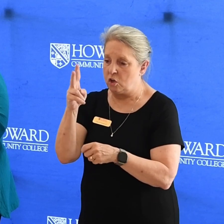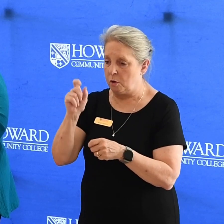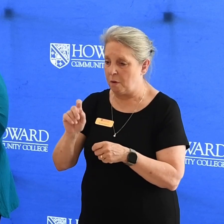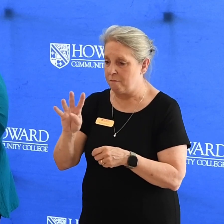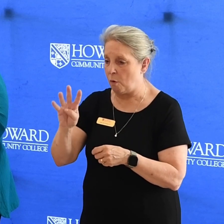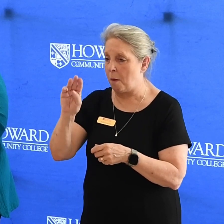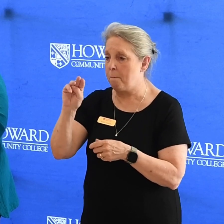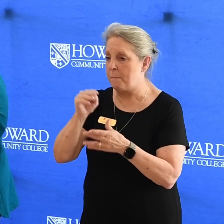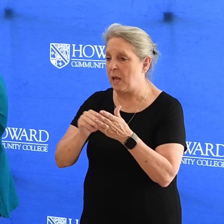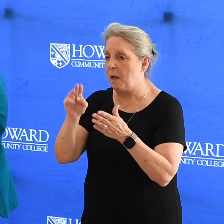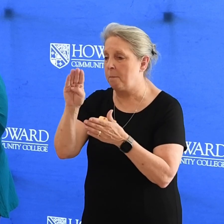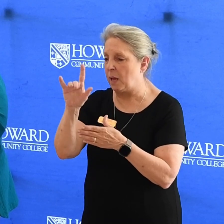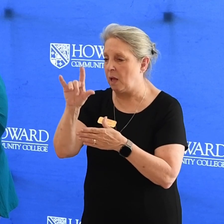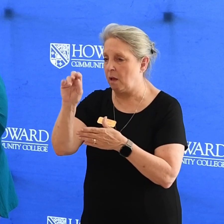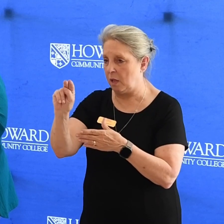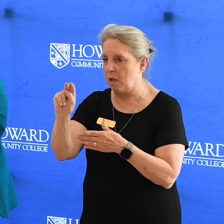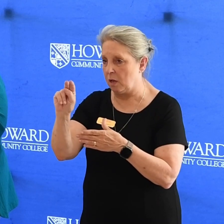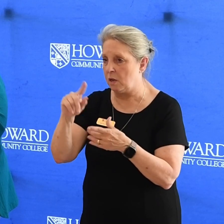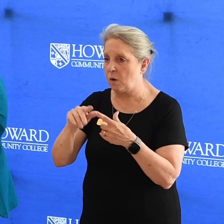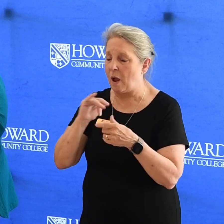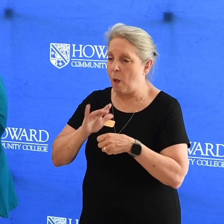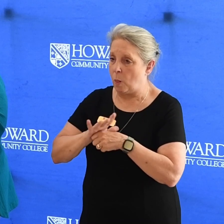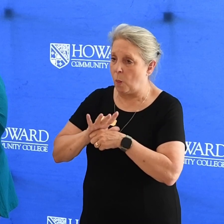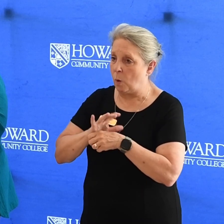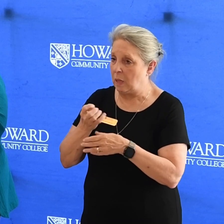$2.4 billion to our local economy.